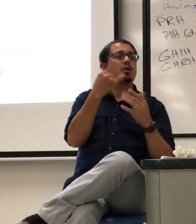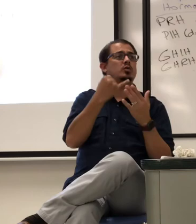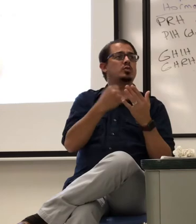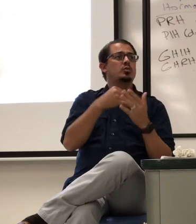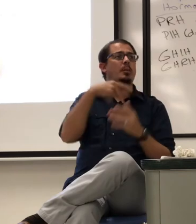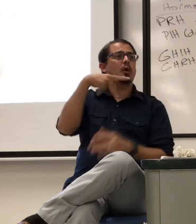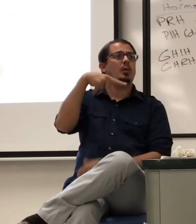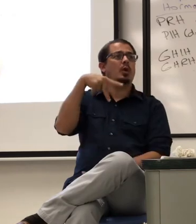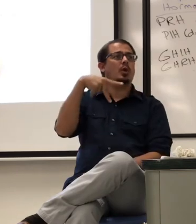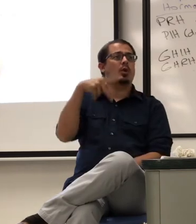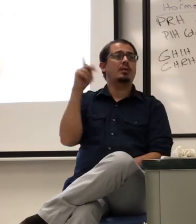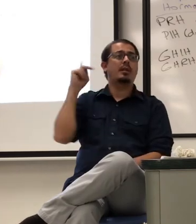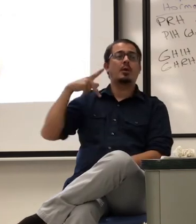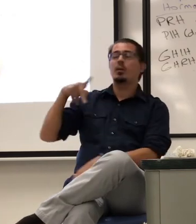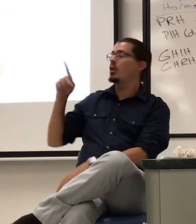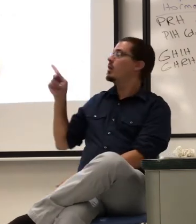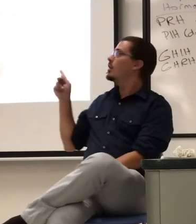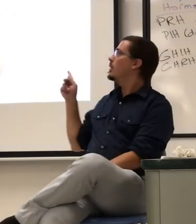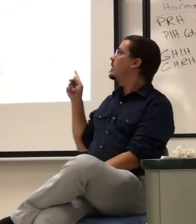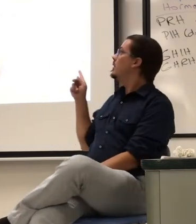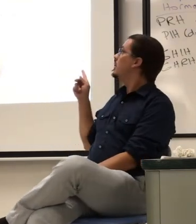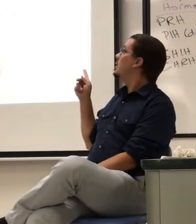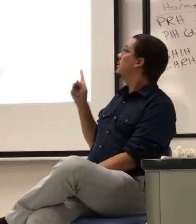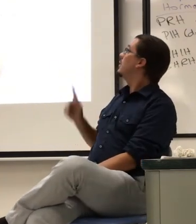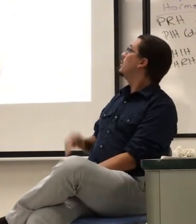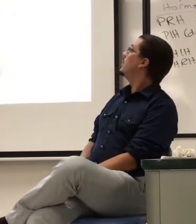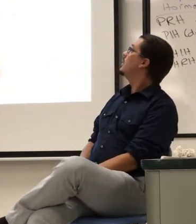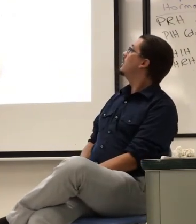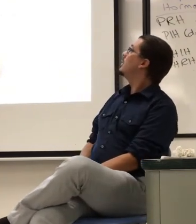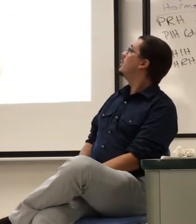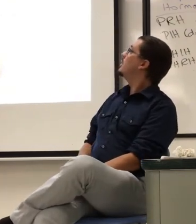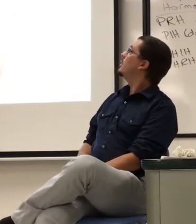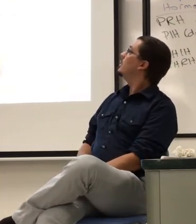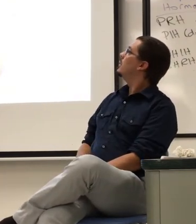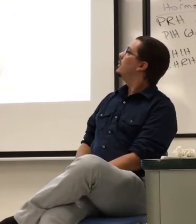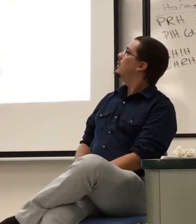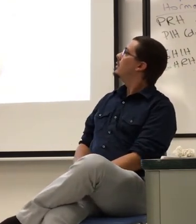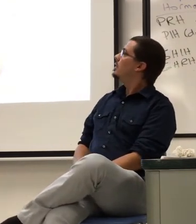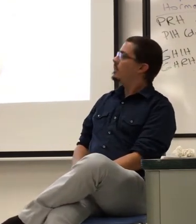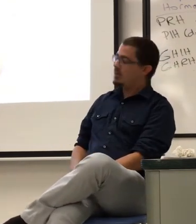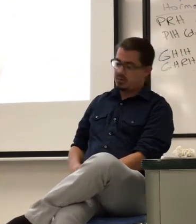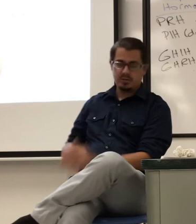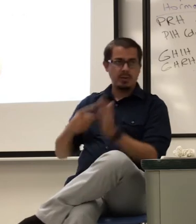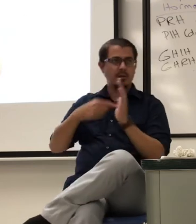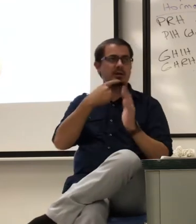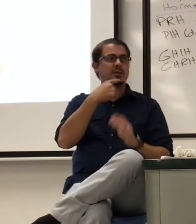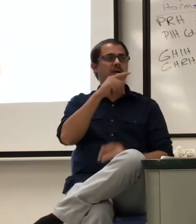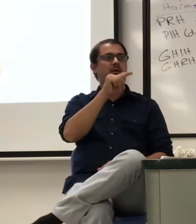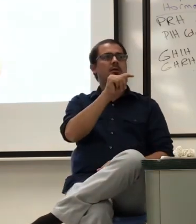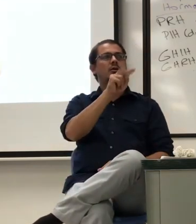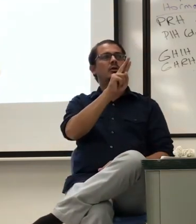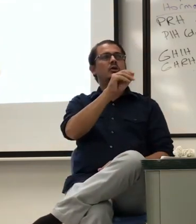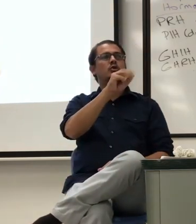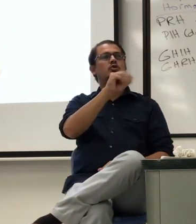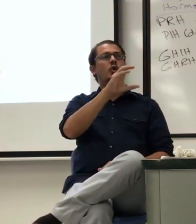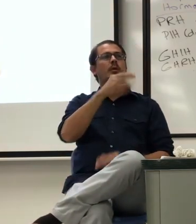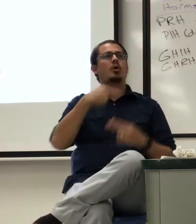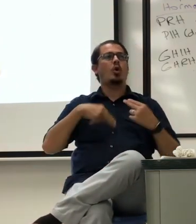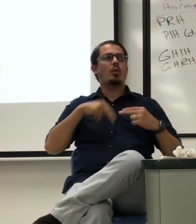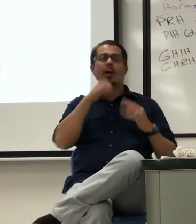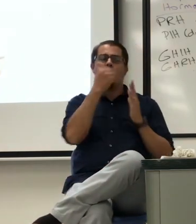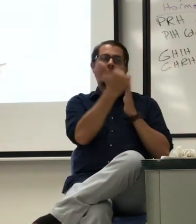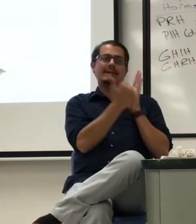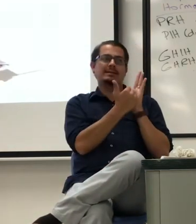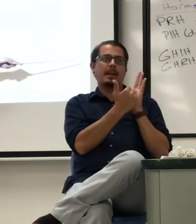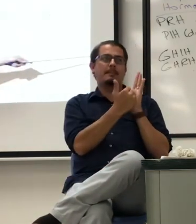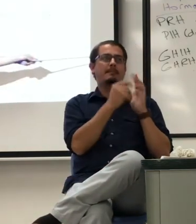Purple. It's the purple one, right? And, okay, so for example, I said the tropic hormones. I don't list them here,